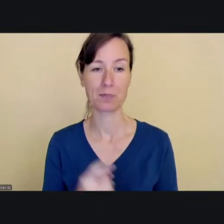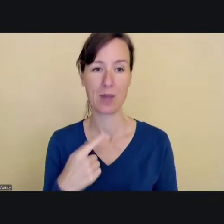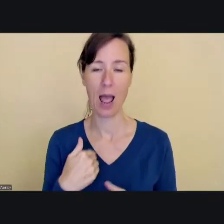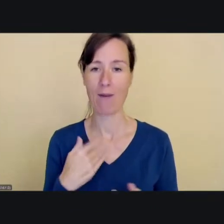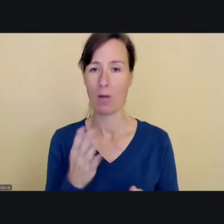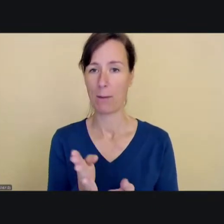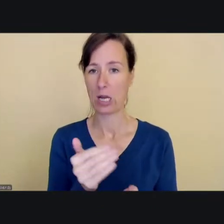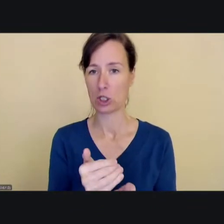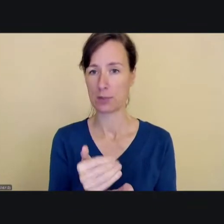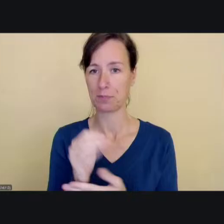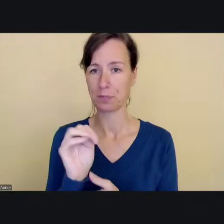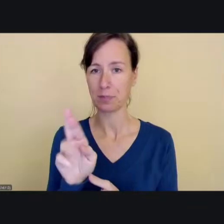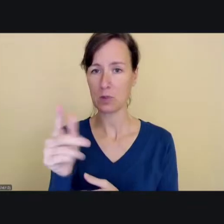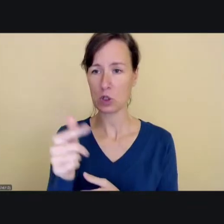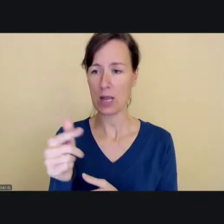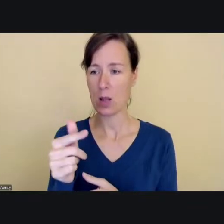that